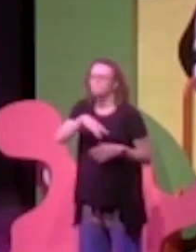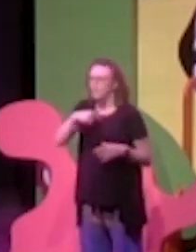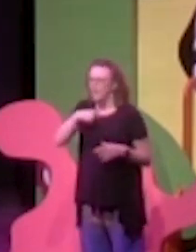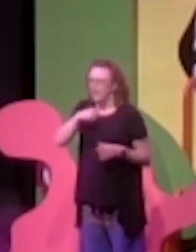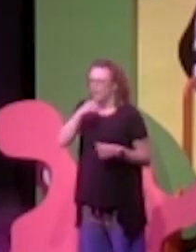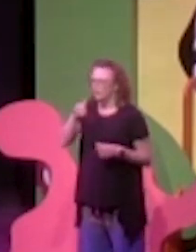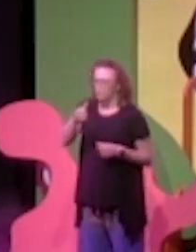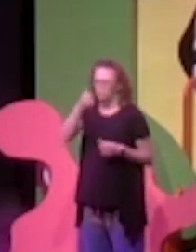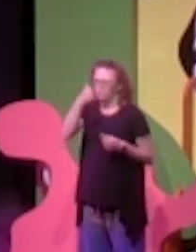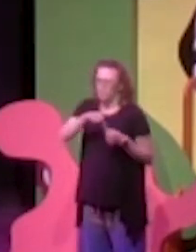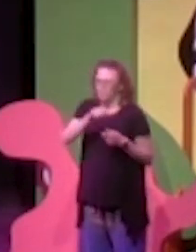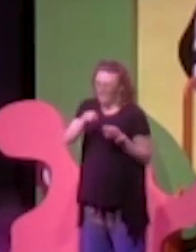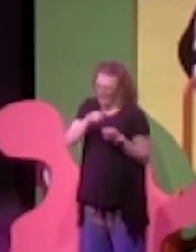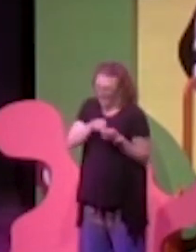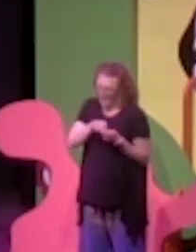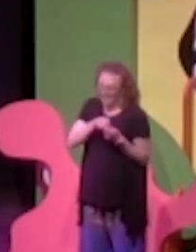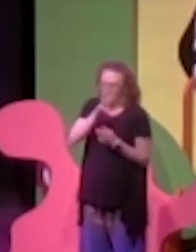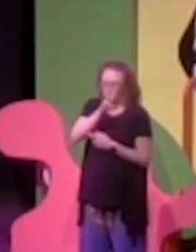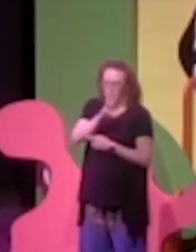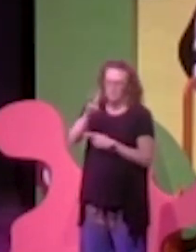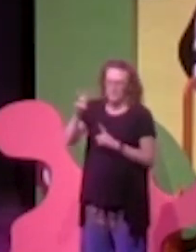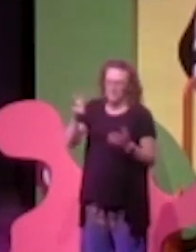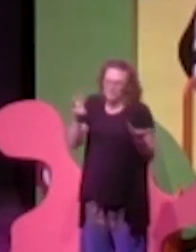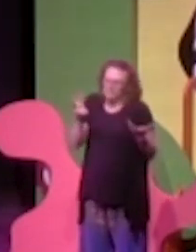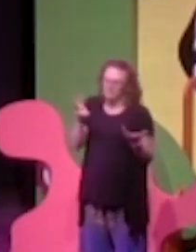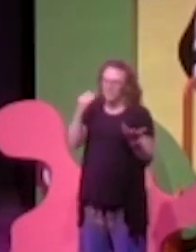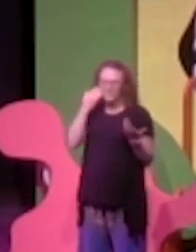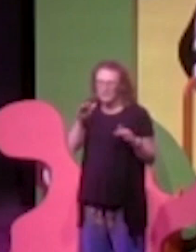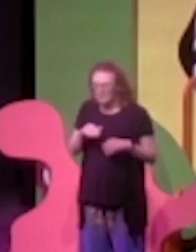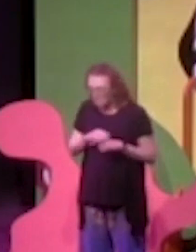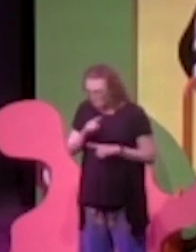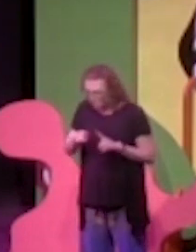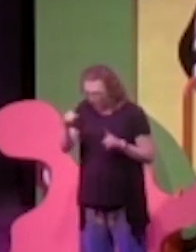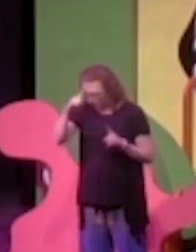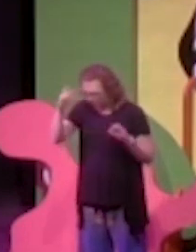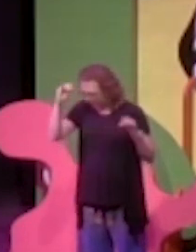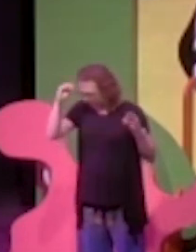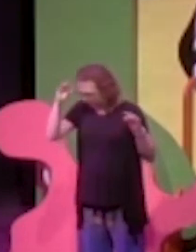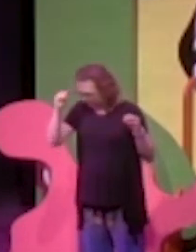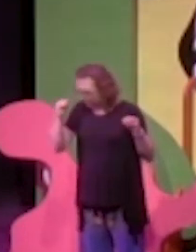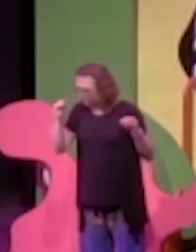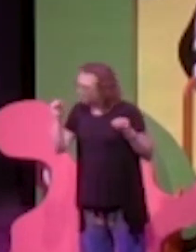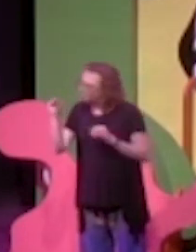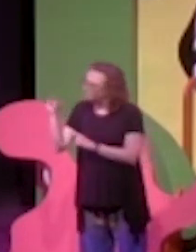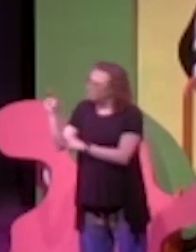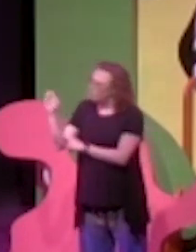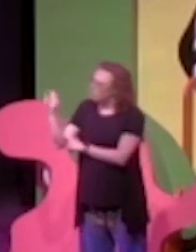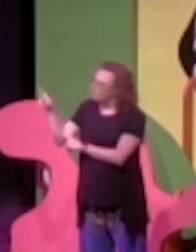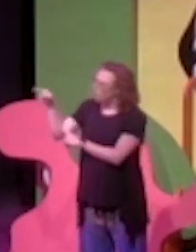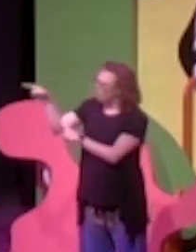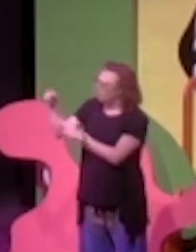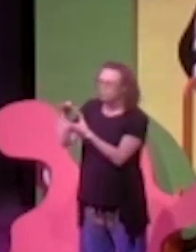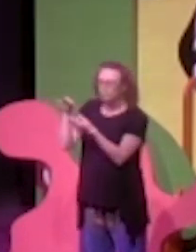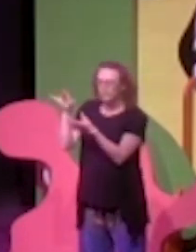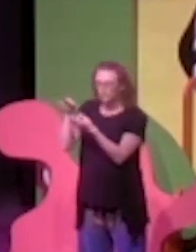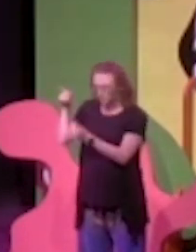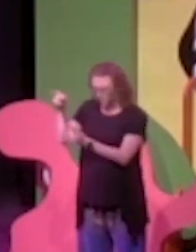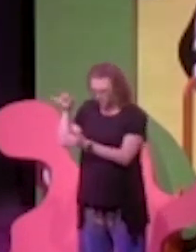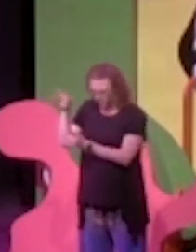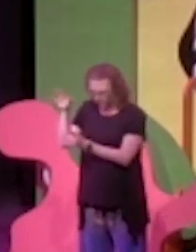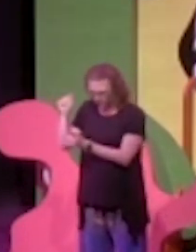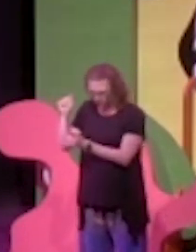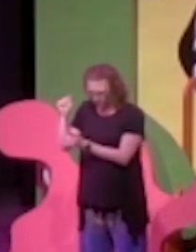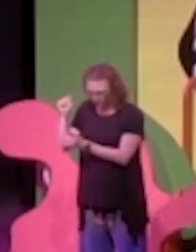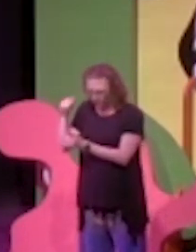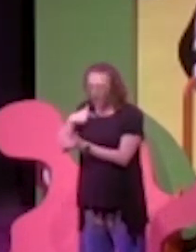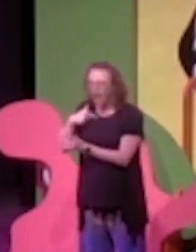maybe we'll get to it, or maybe I'll have to look it up for next time. But one thing I was thinking about, Mark, when you were talking, and I agree with all of your